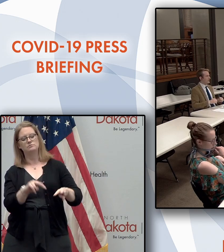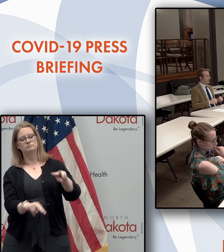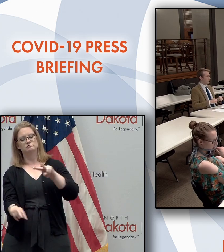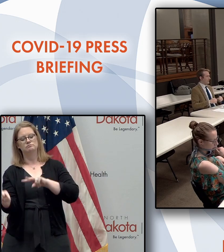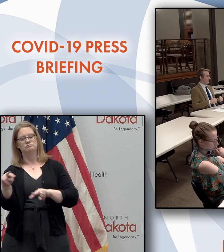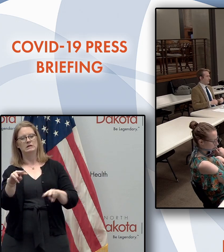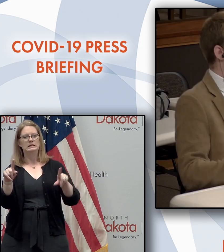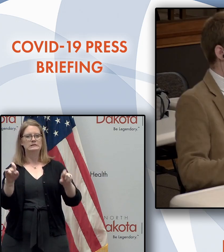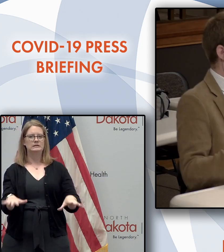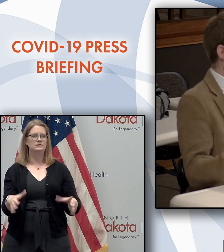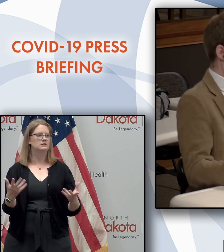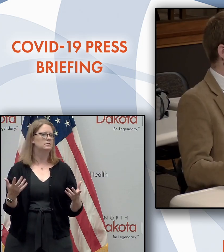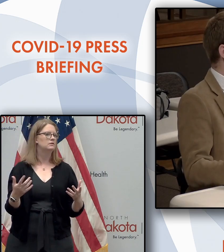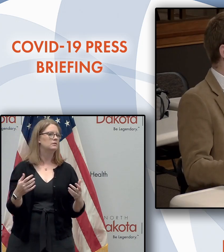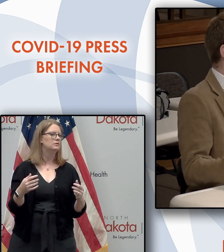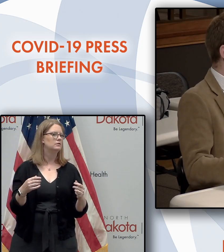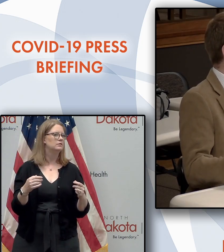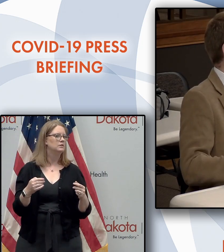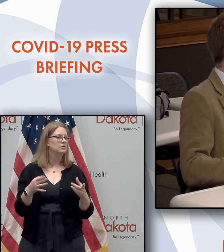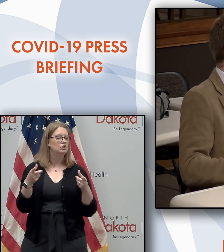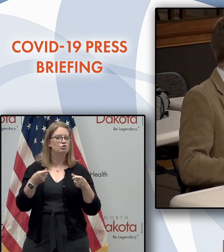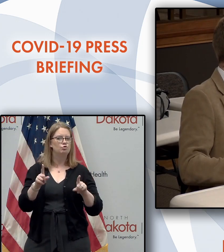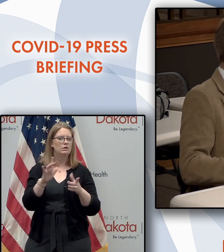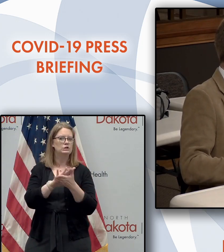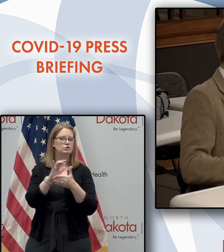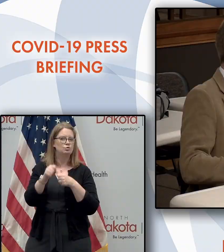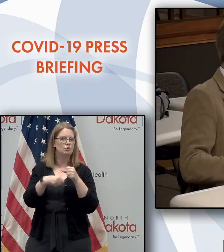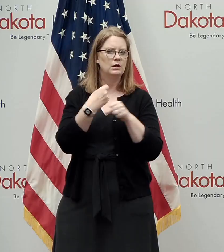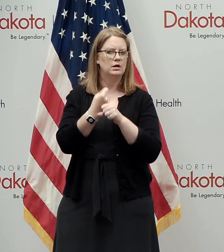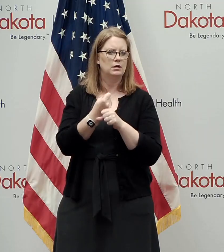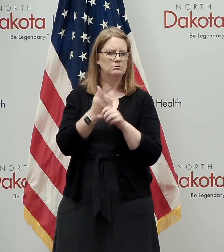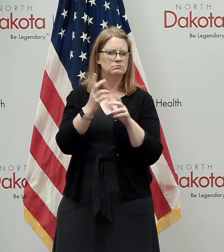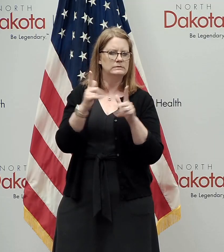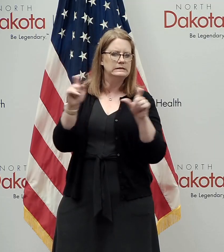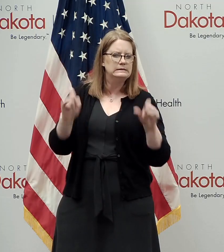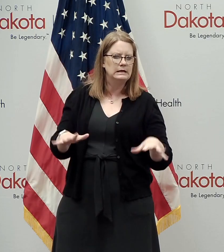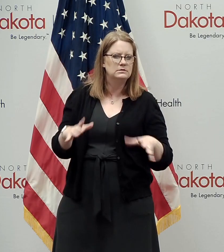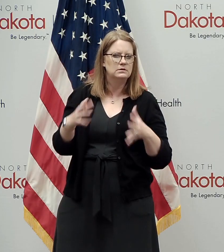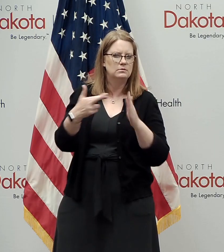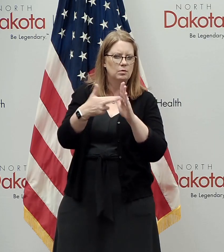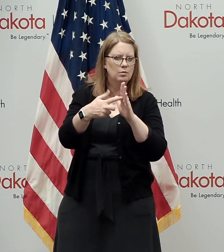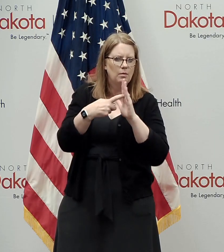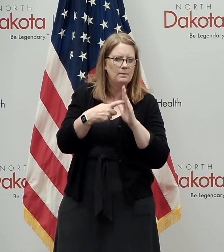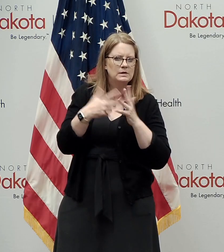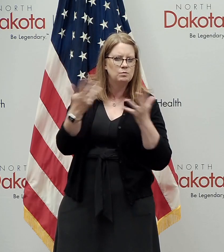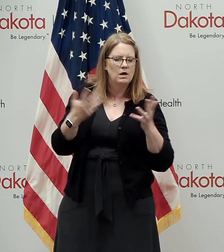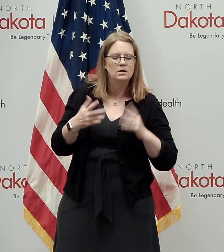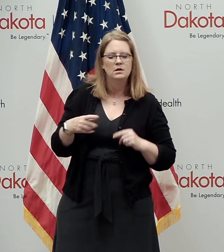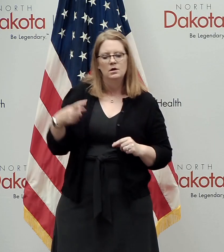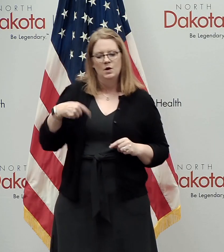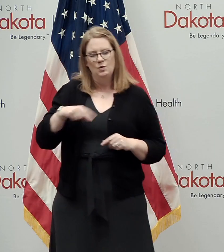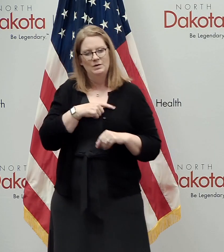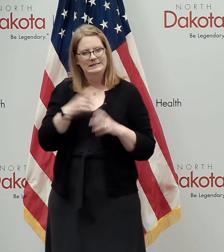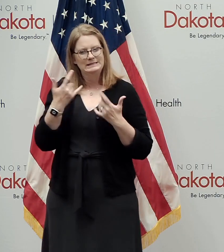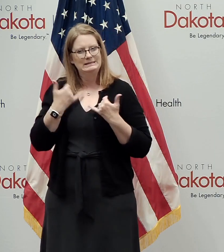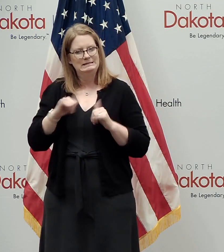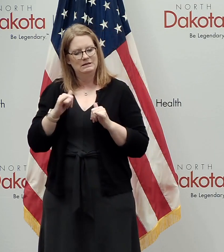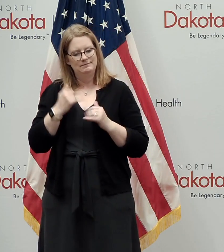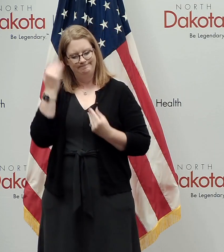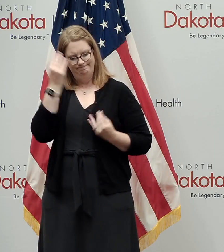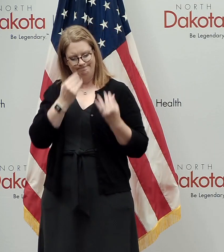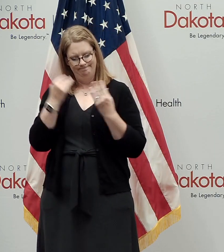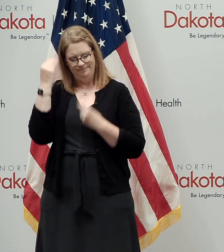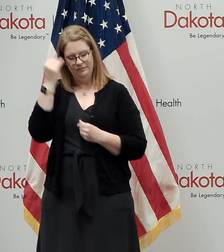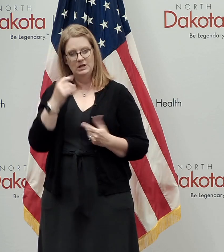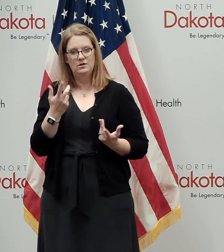What does testing protocol during the school year look like? Well, we're still working through some of that. Obviously, the big challenge is the initial